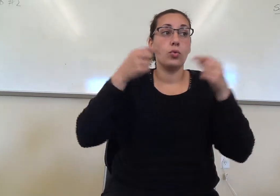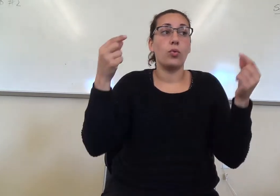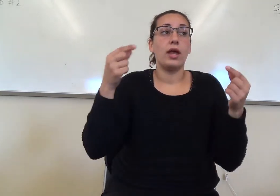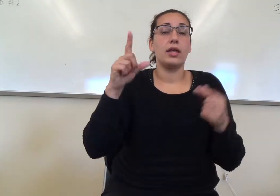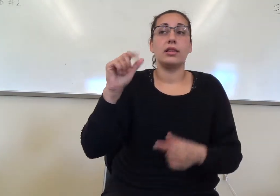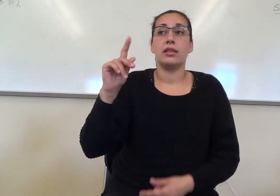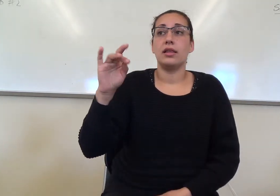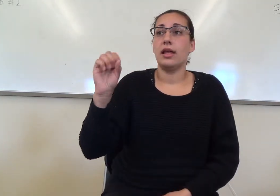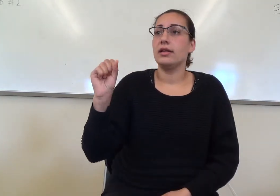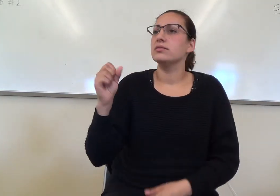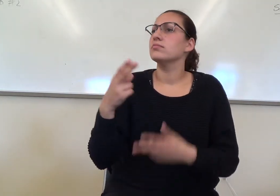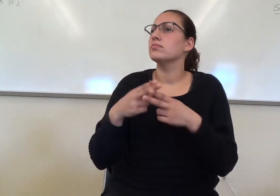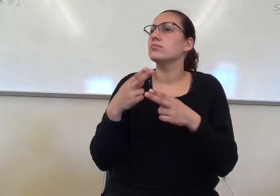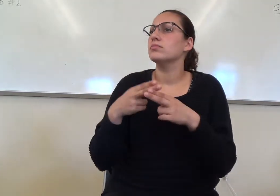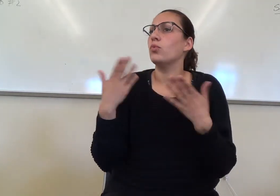are